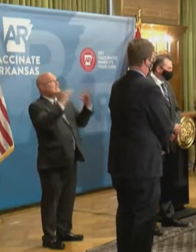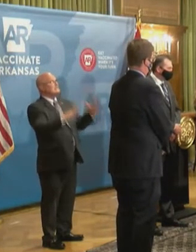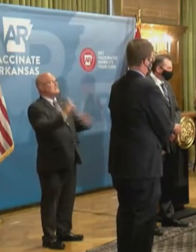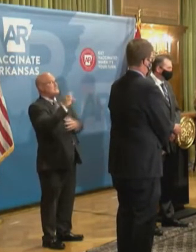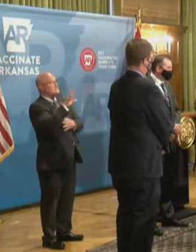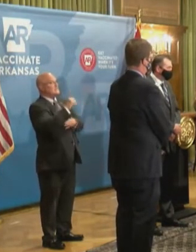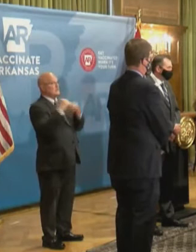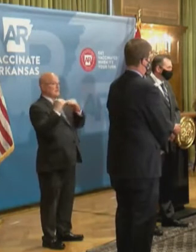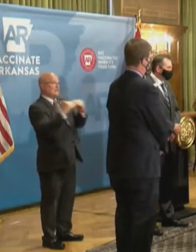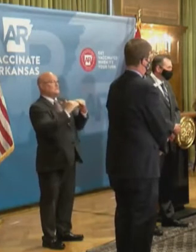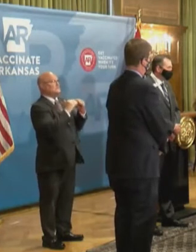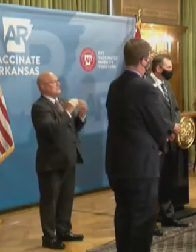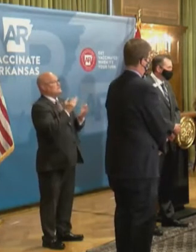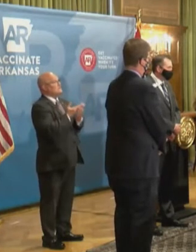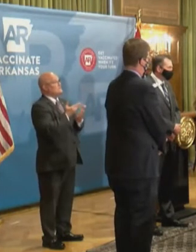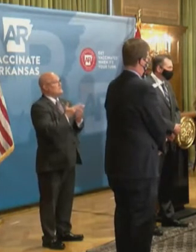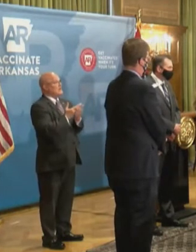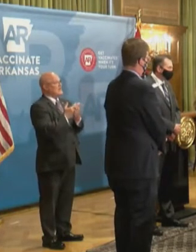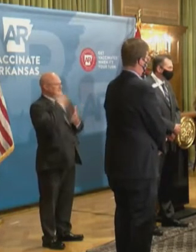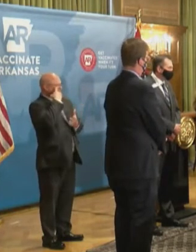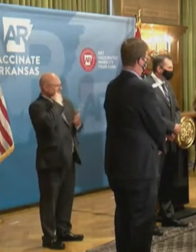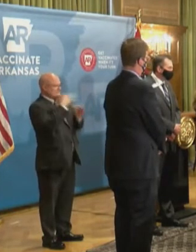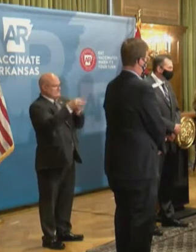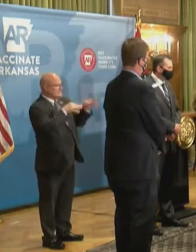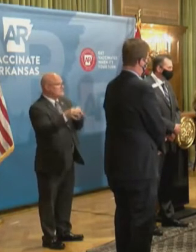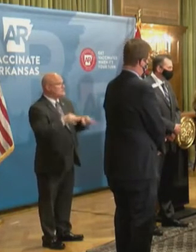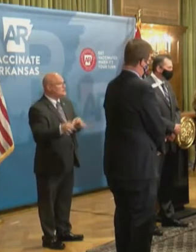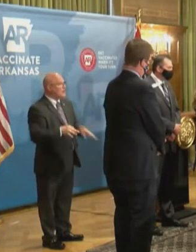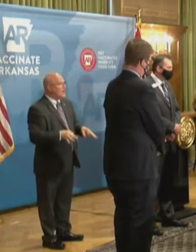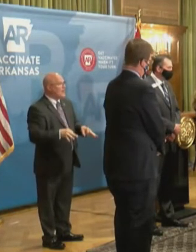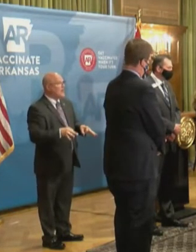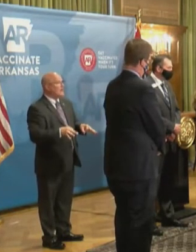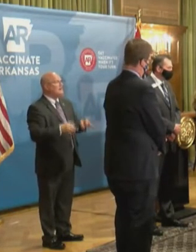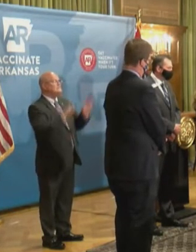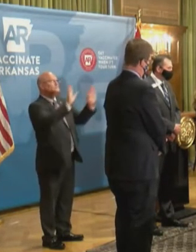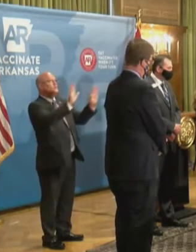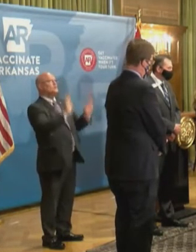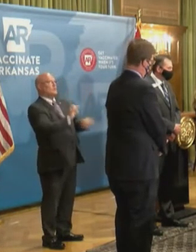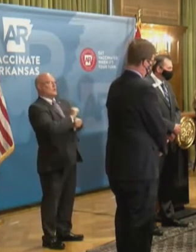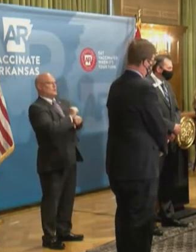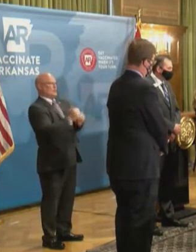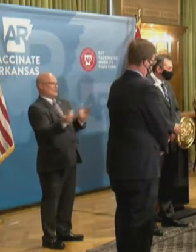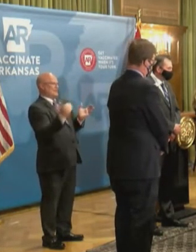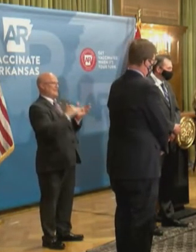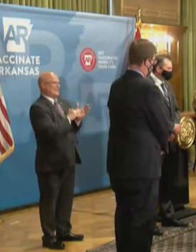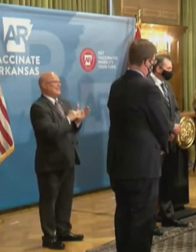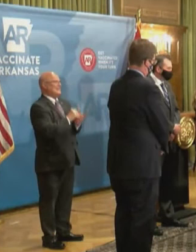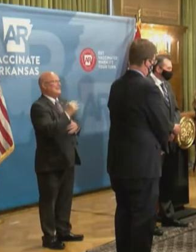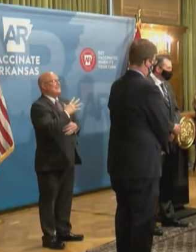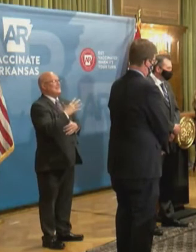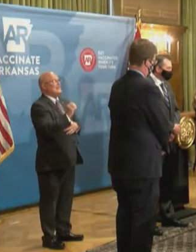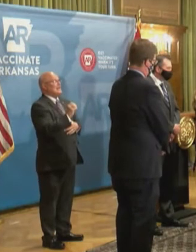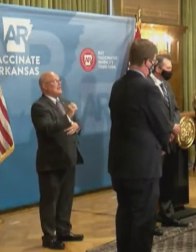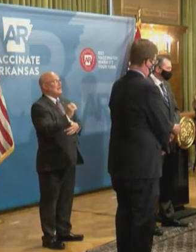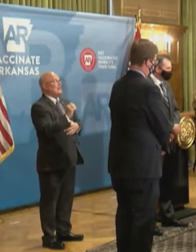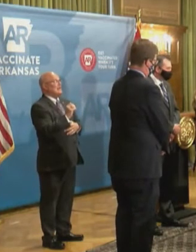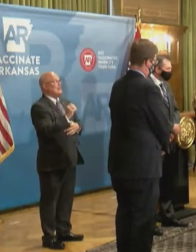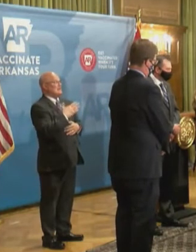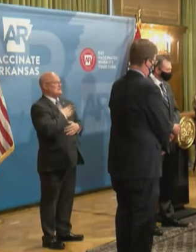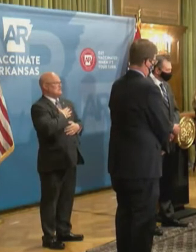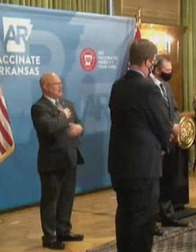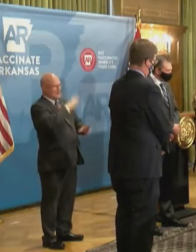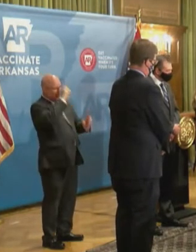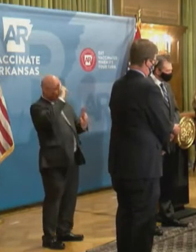Salary Equalization Fund, which we have just described. Great work again, and it is my